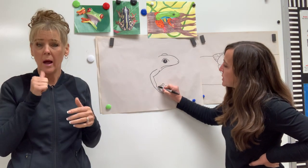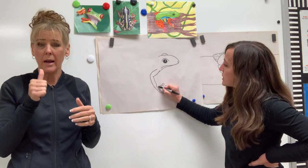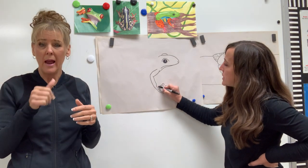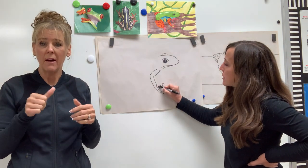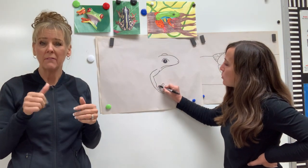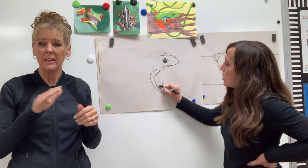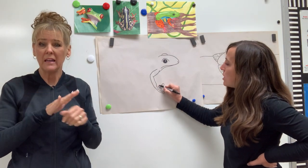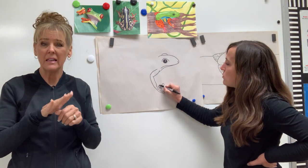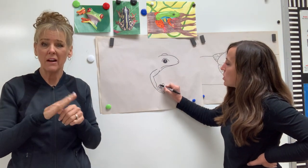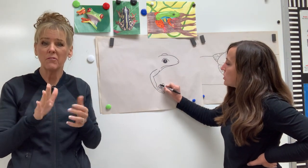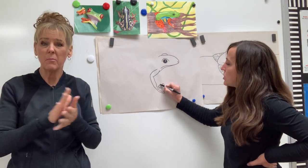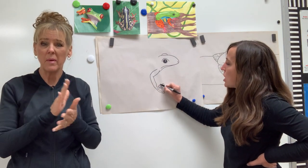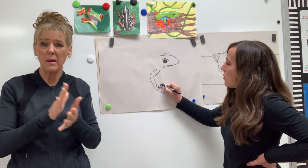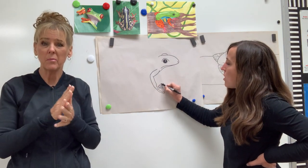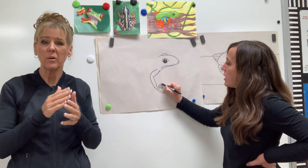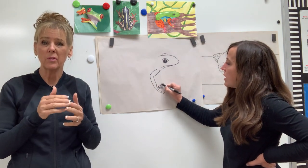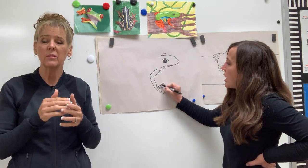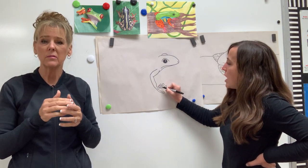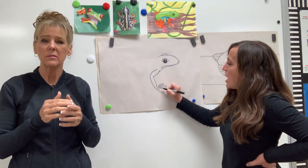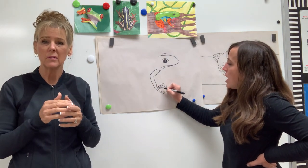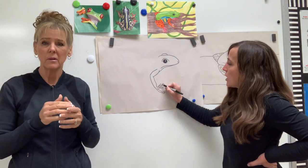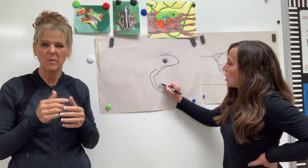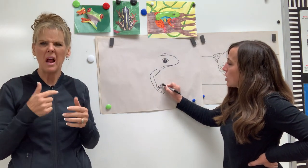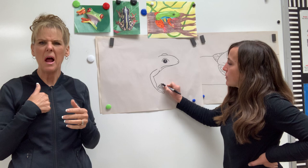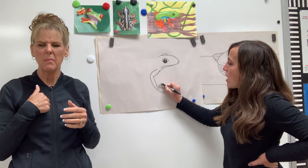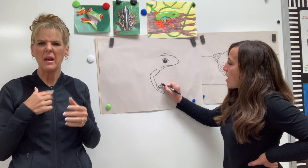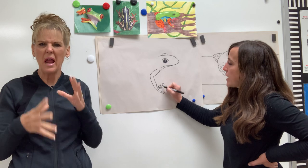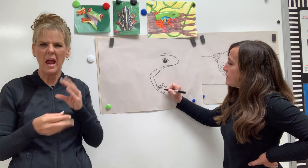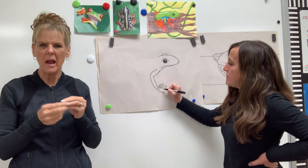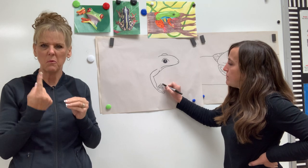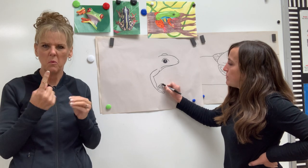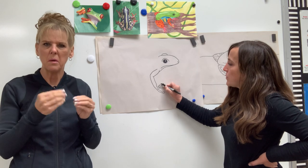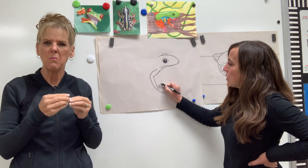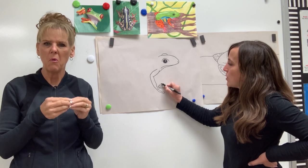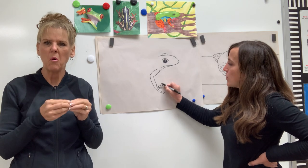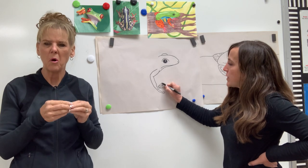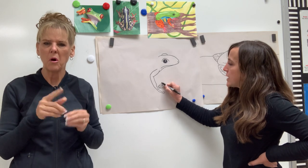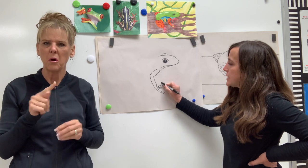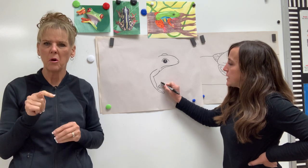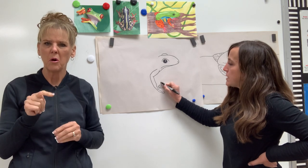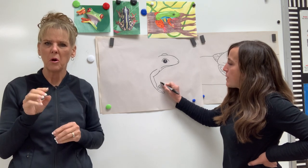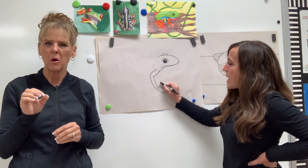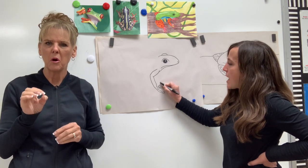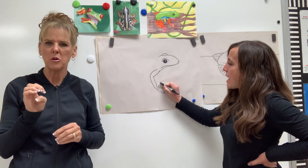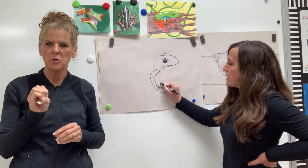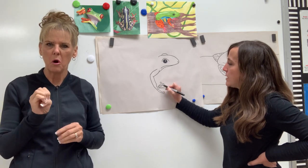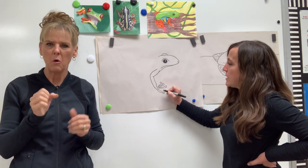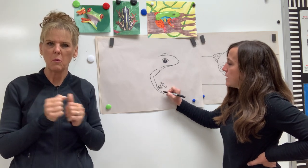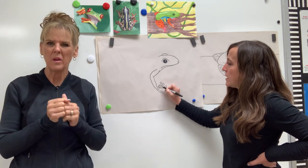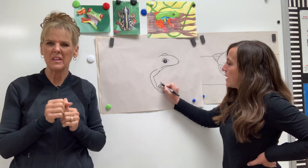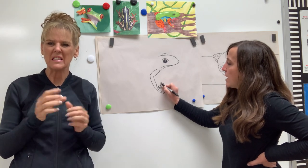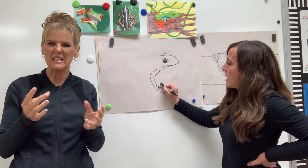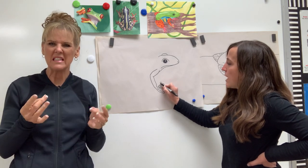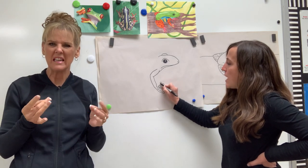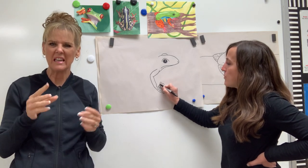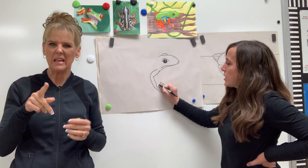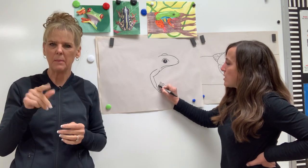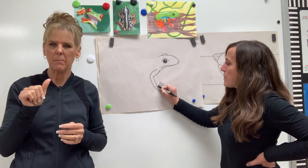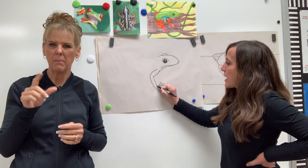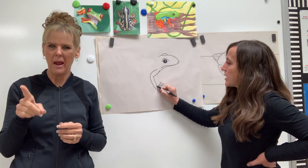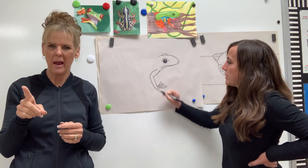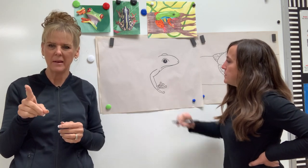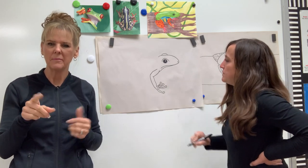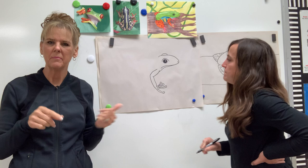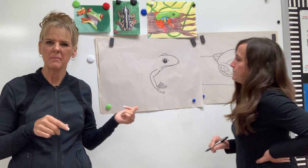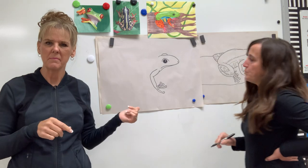room. I think I'm gonna stick one more little toe on. Curve line with that sticky pad and bring